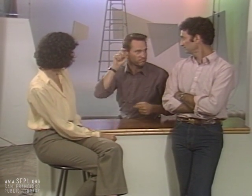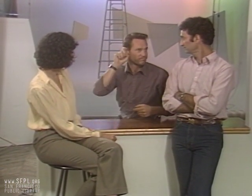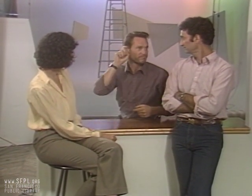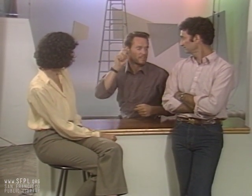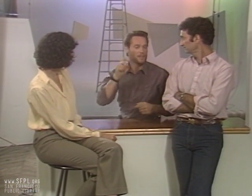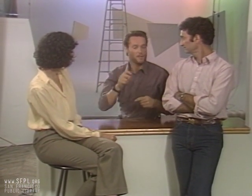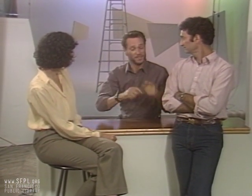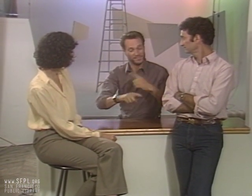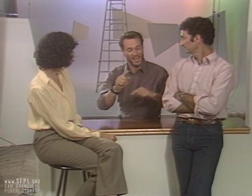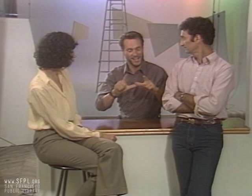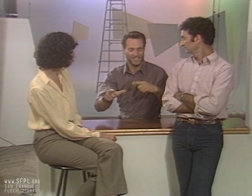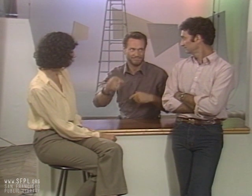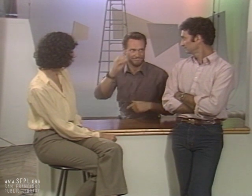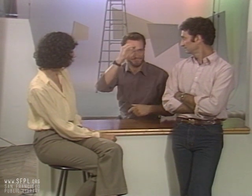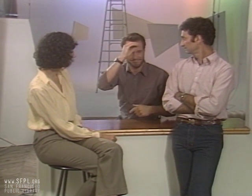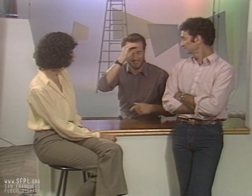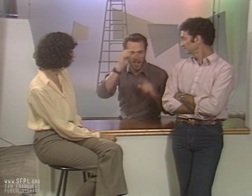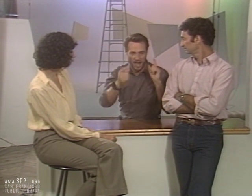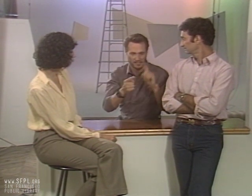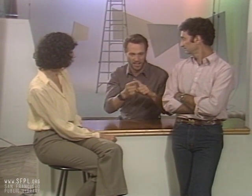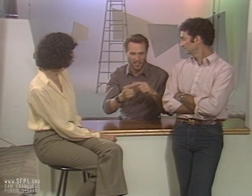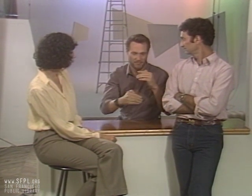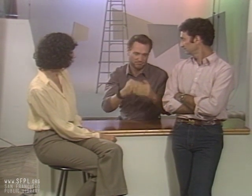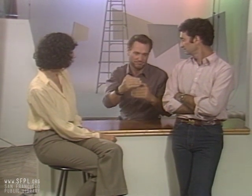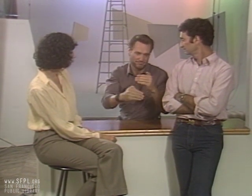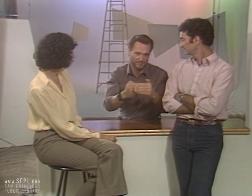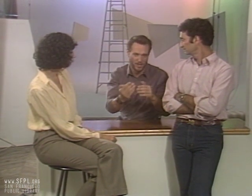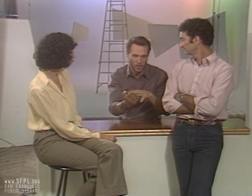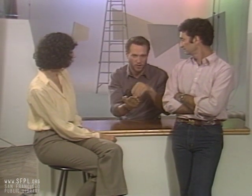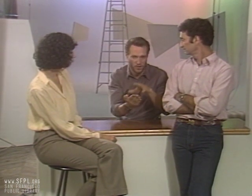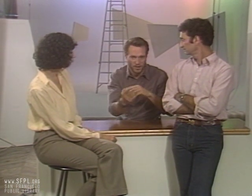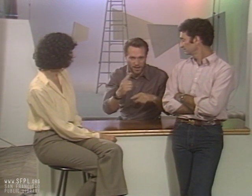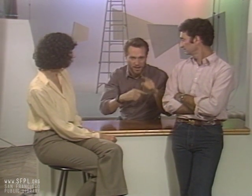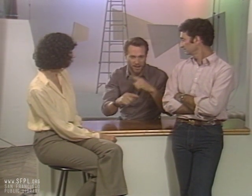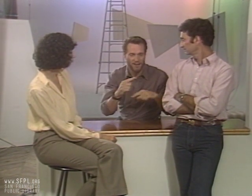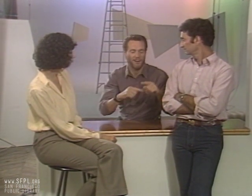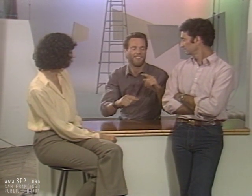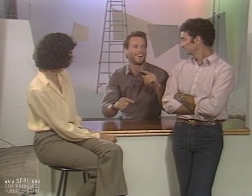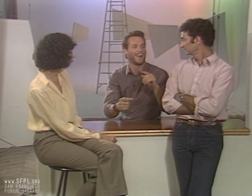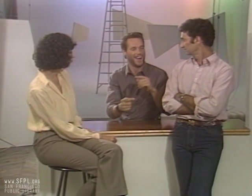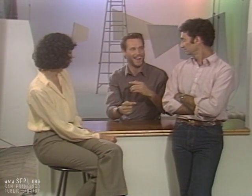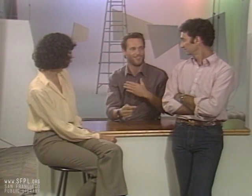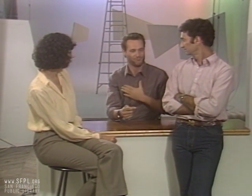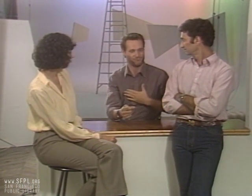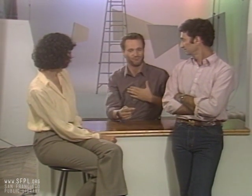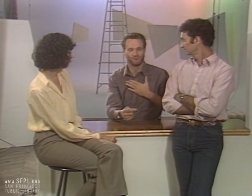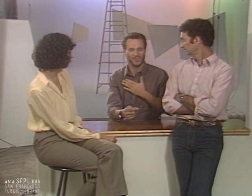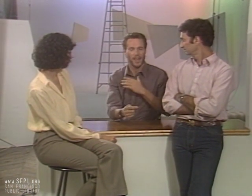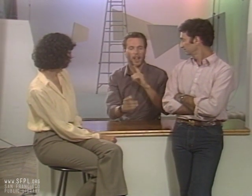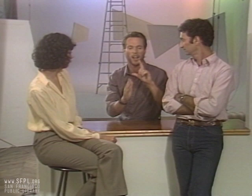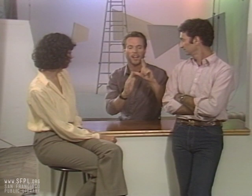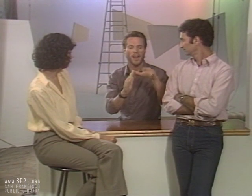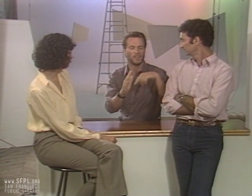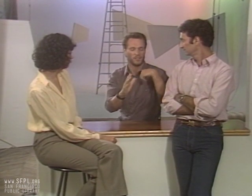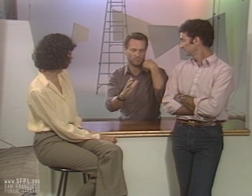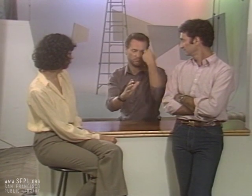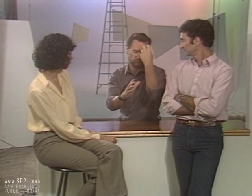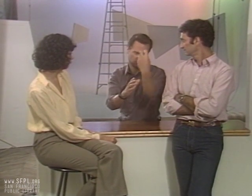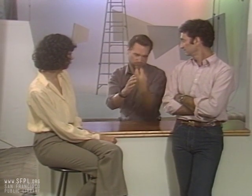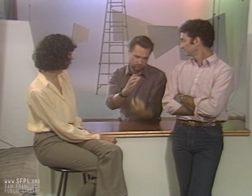to Gallaudet, I started to learn sign language. As I came to love it and get better at it, I started interpreting music, which I've